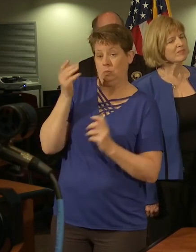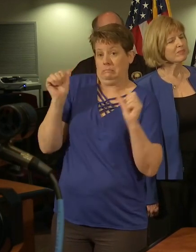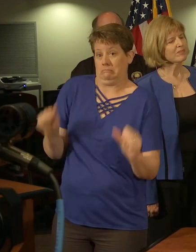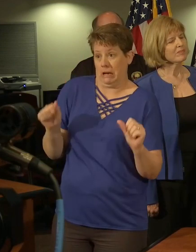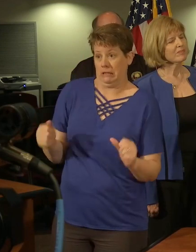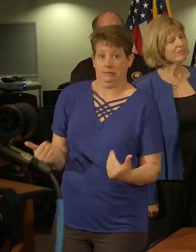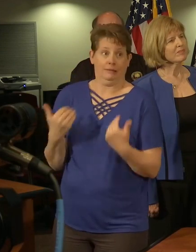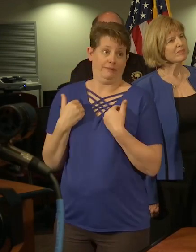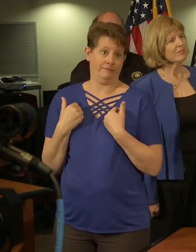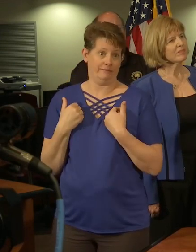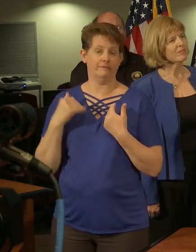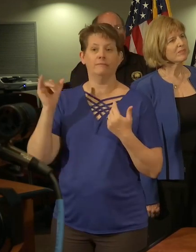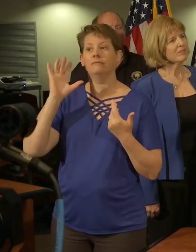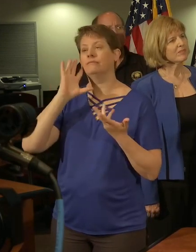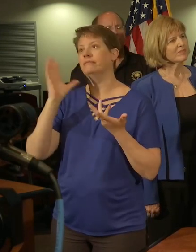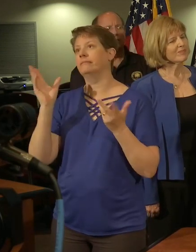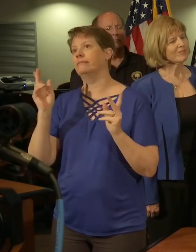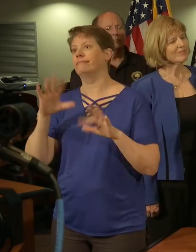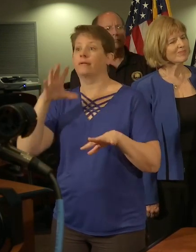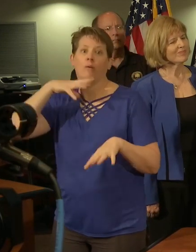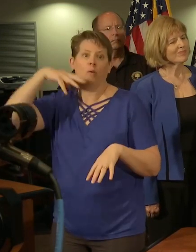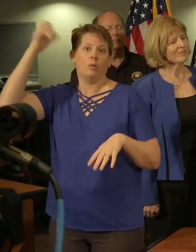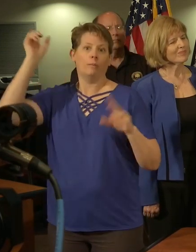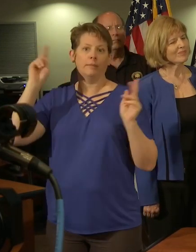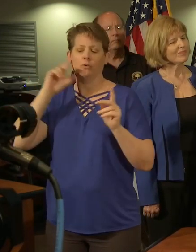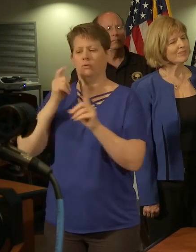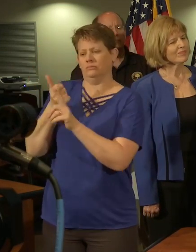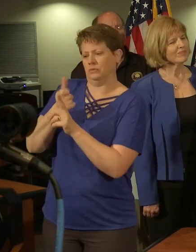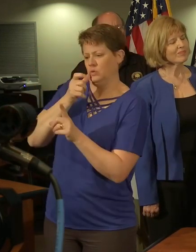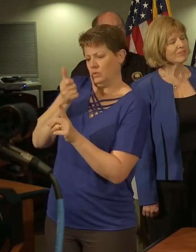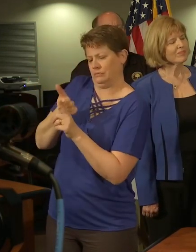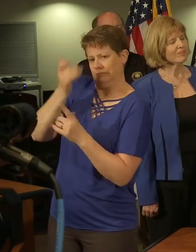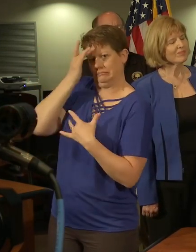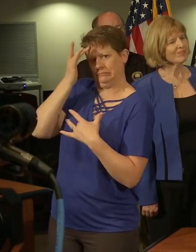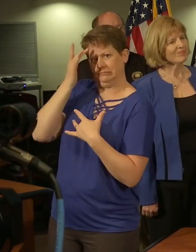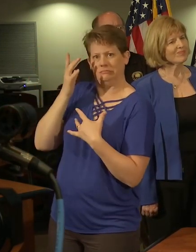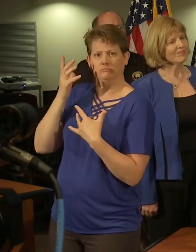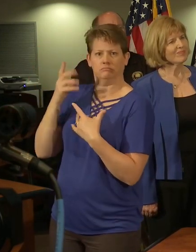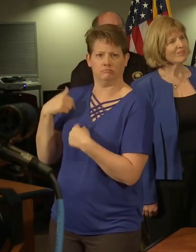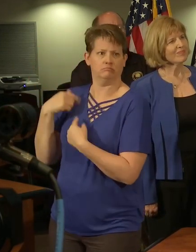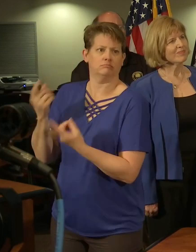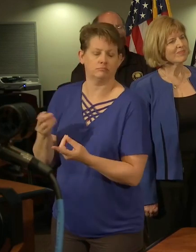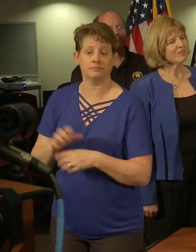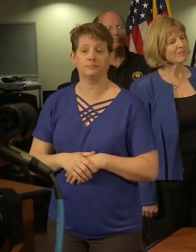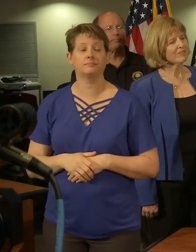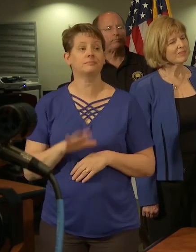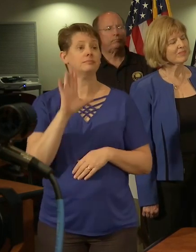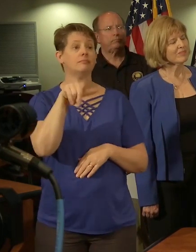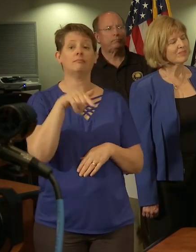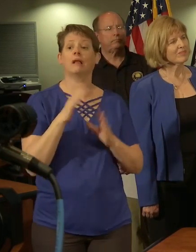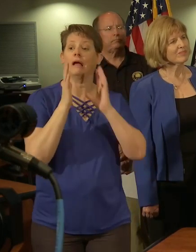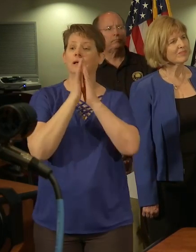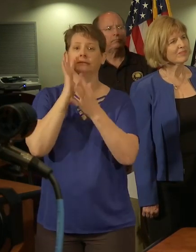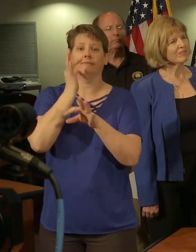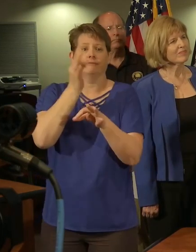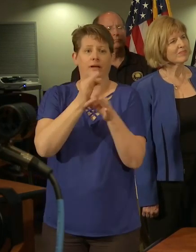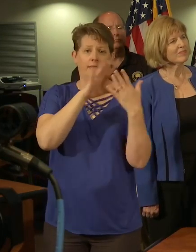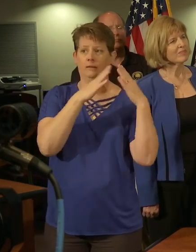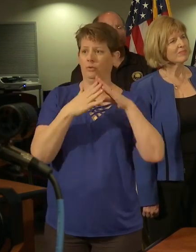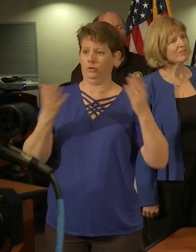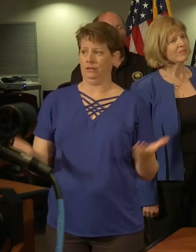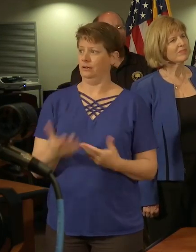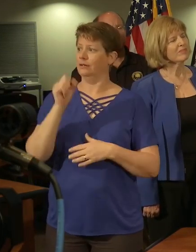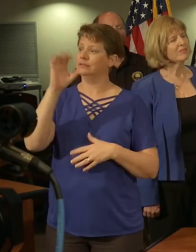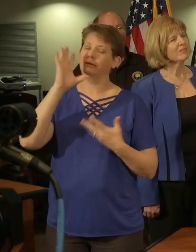risk, like the elderly or the infirm. I ask that our faith community in South Carolina, that is